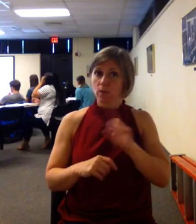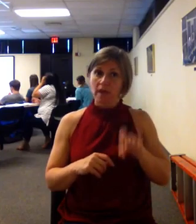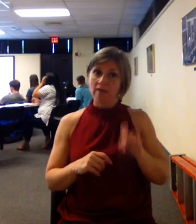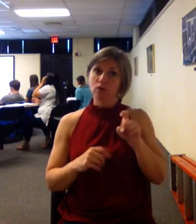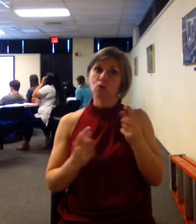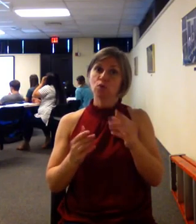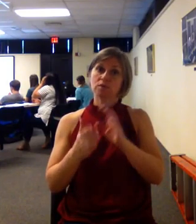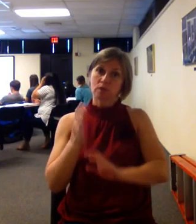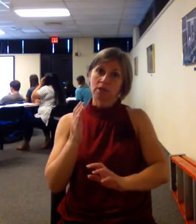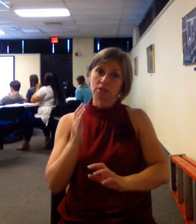subtraction.